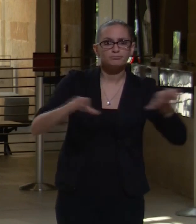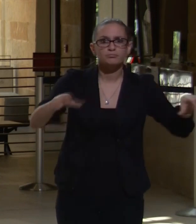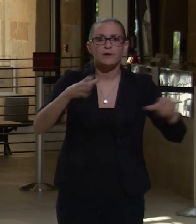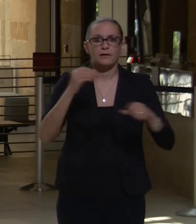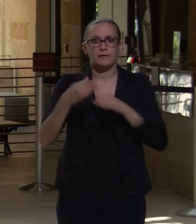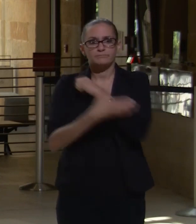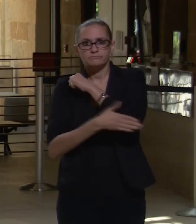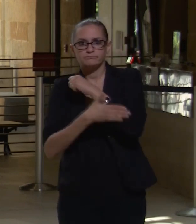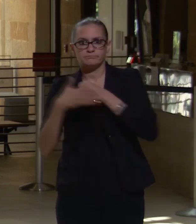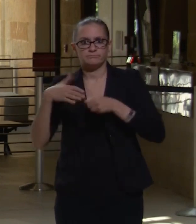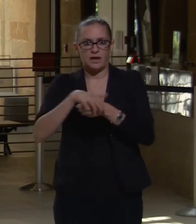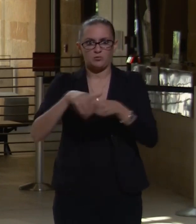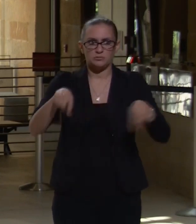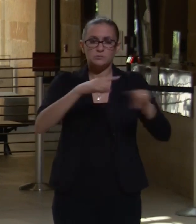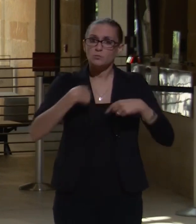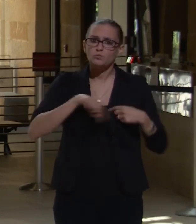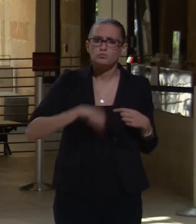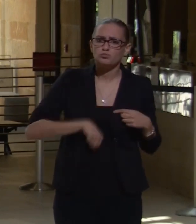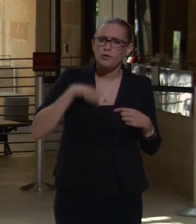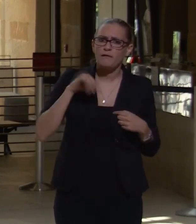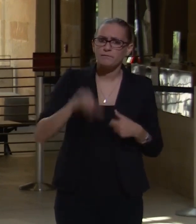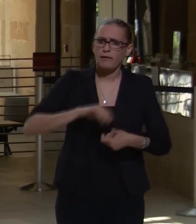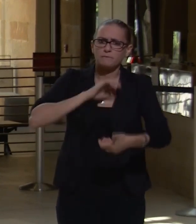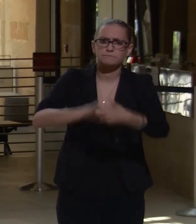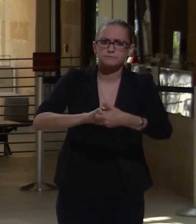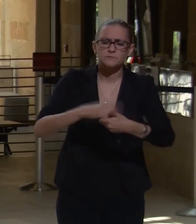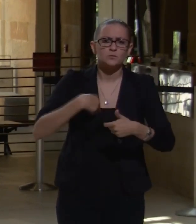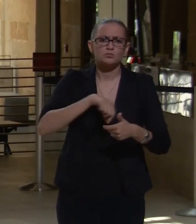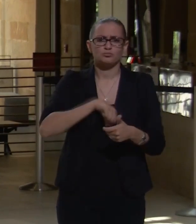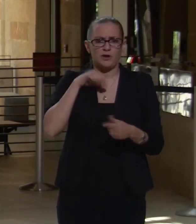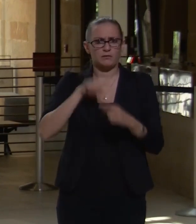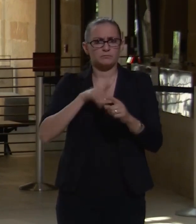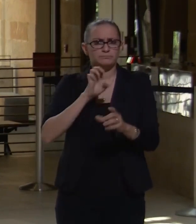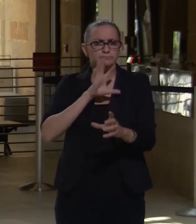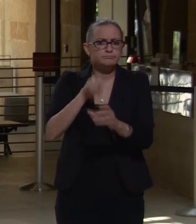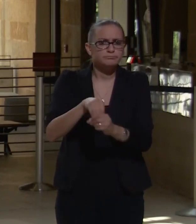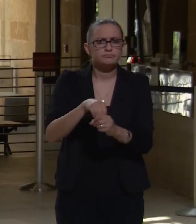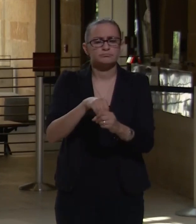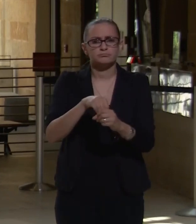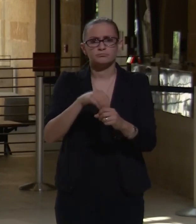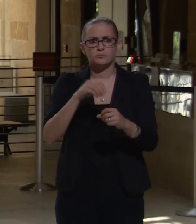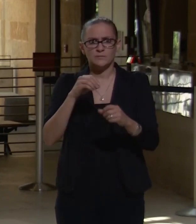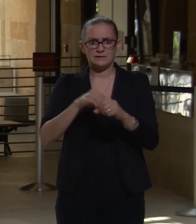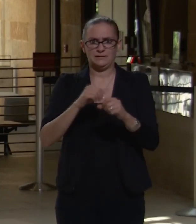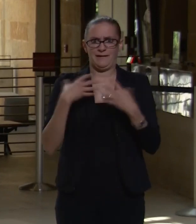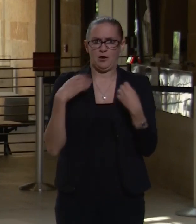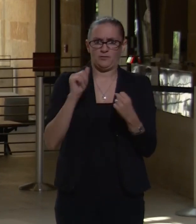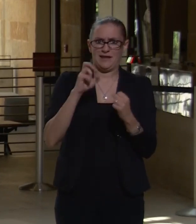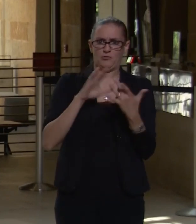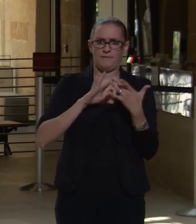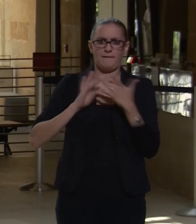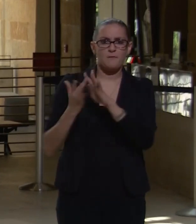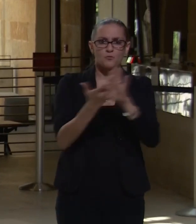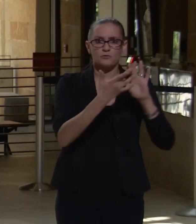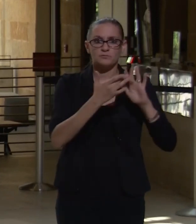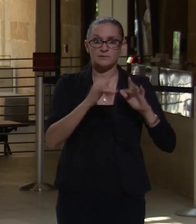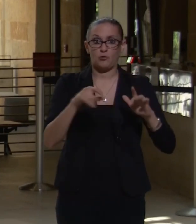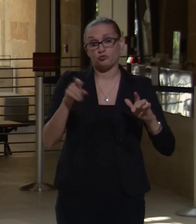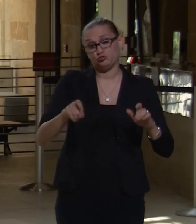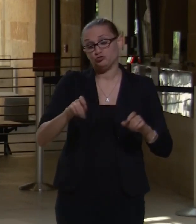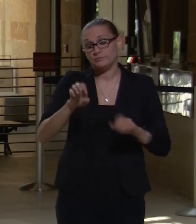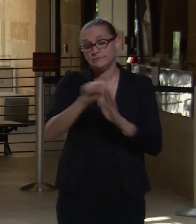we are proud of that. We are proud to play a role in a health care network that should